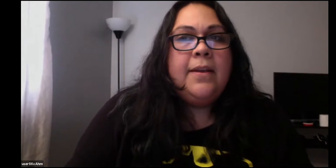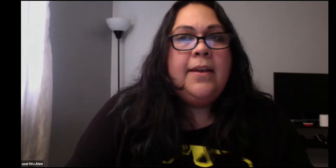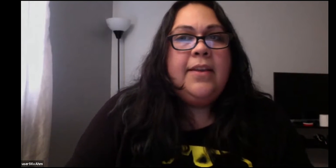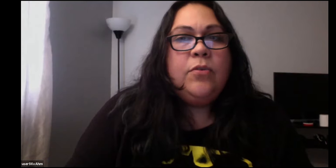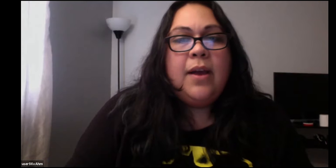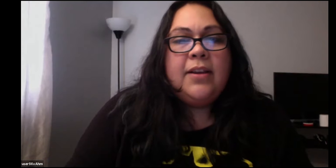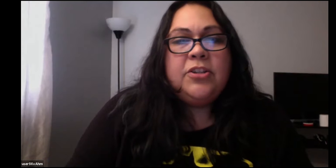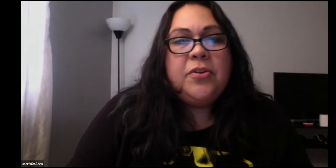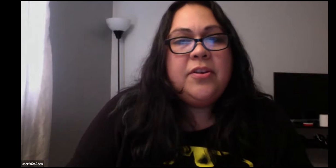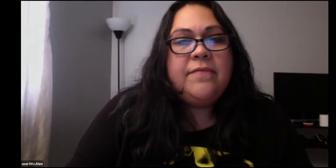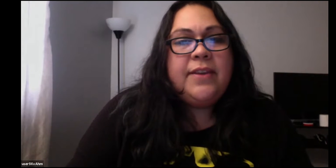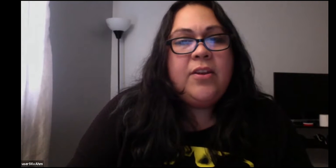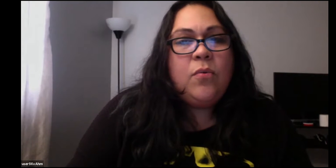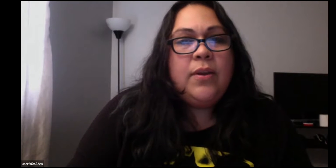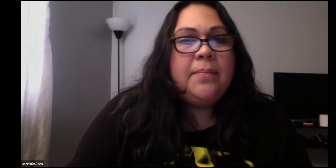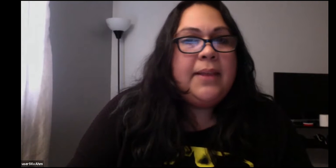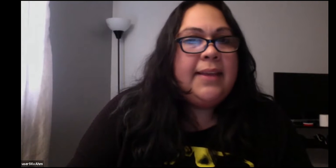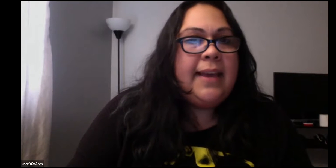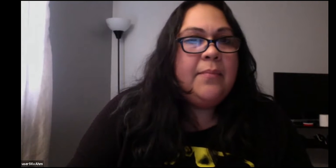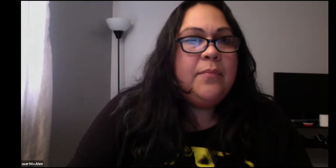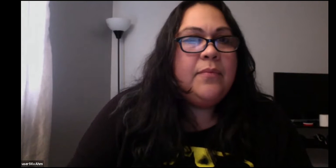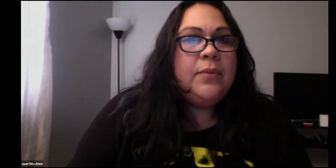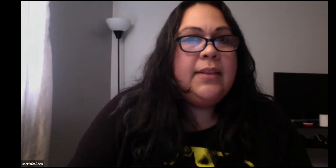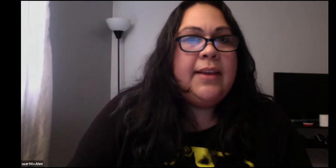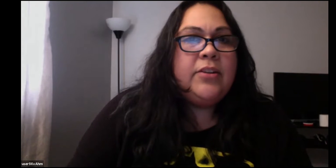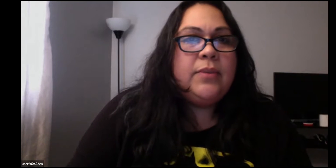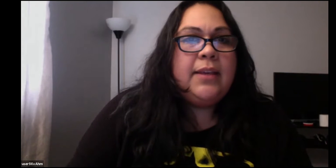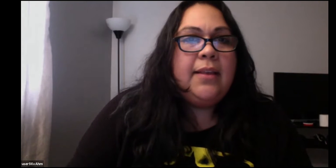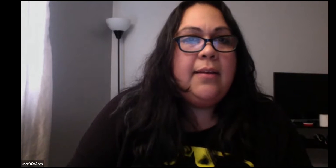Either I can show you another video or we can play a game with the letters with Gila.